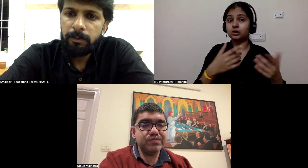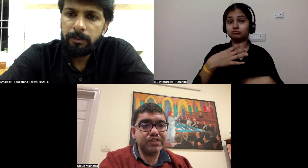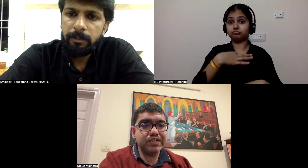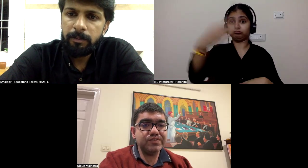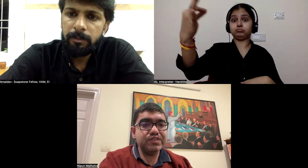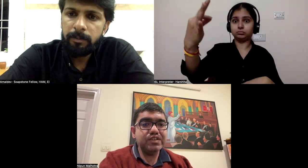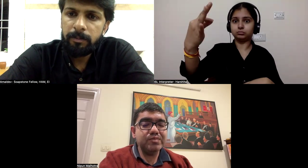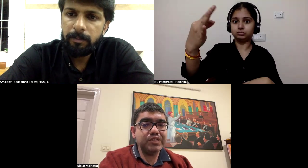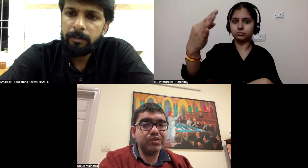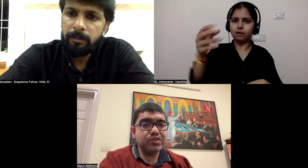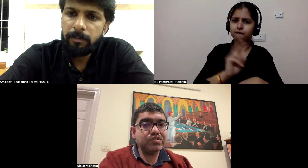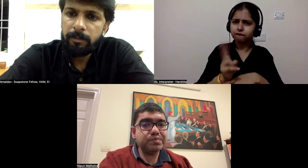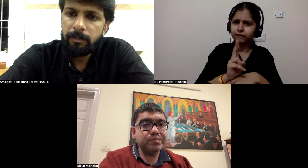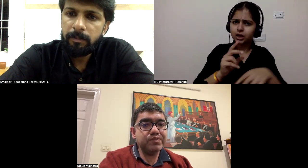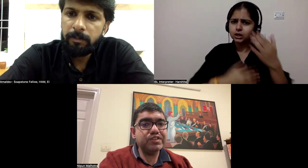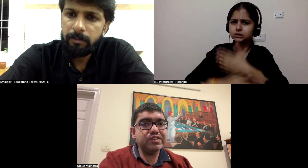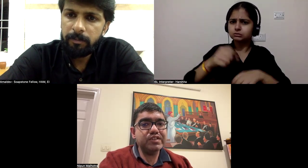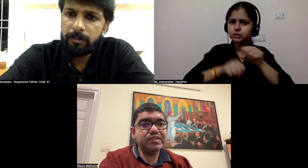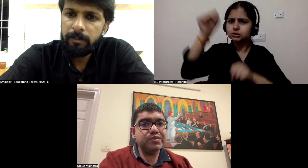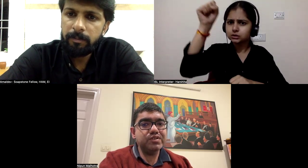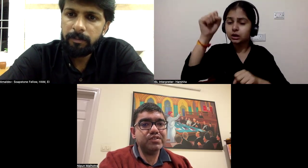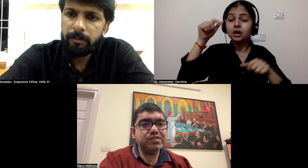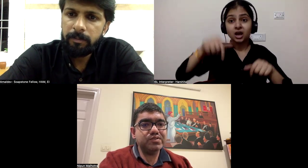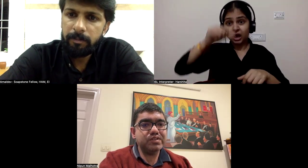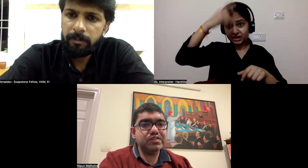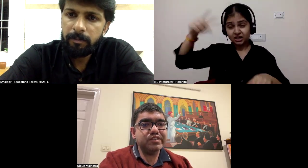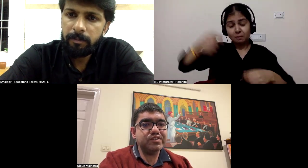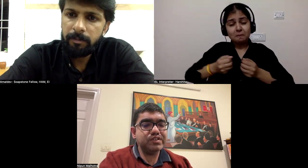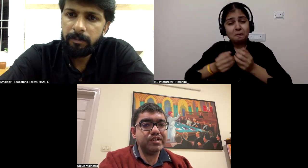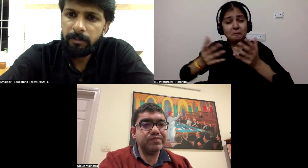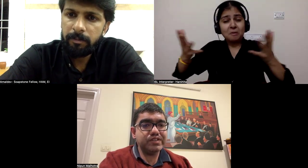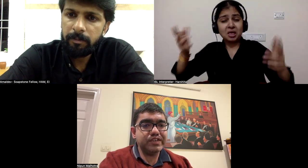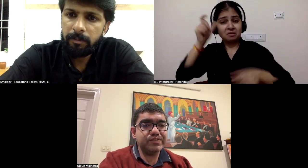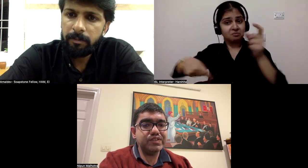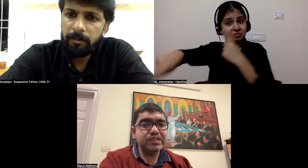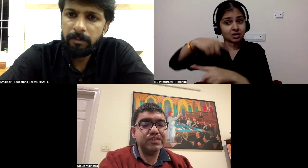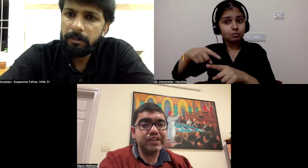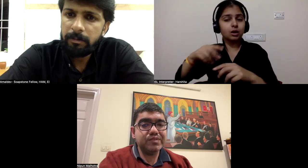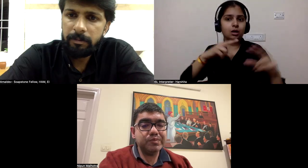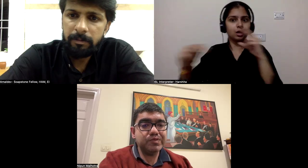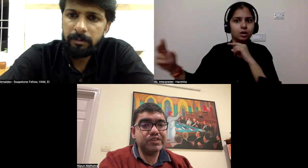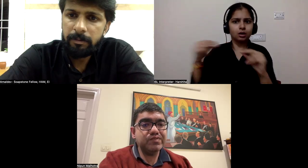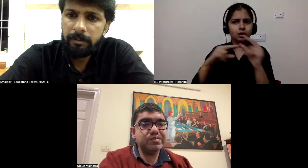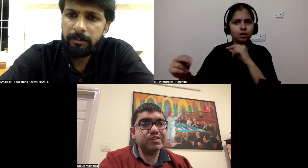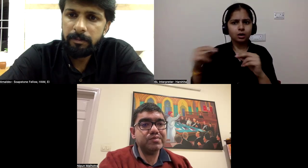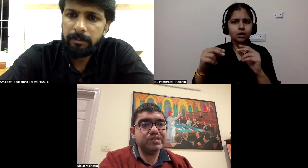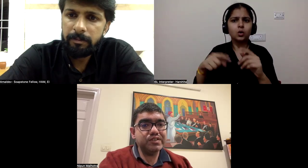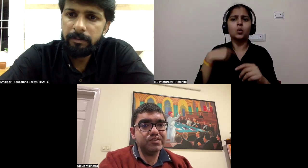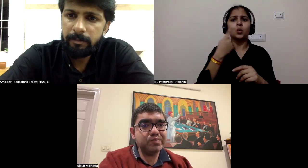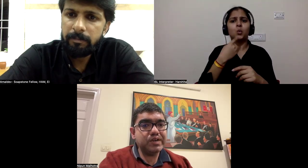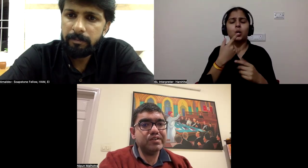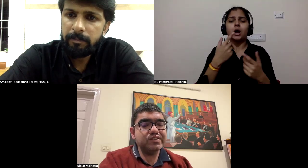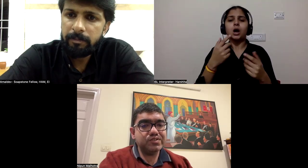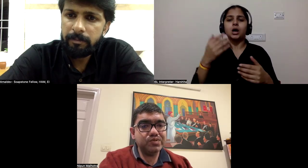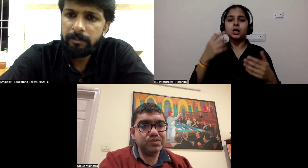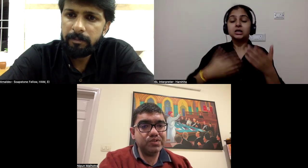eventually after that. But there were a lot of people within the Indian bureaucracy also that started talking after that, that people with invisible disabilities